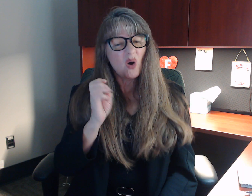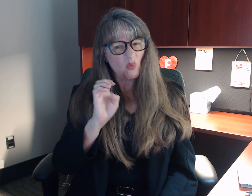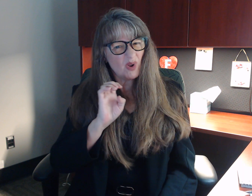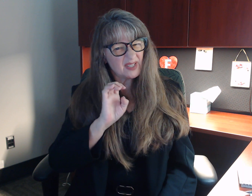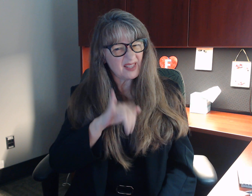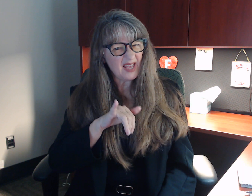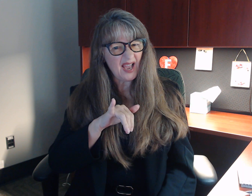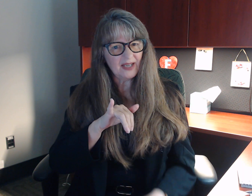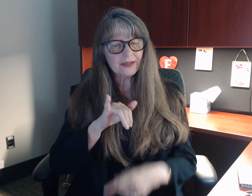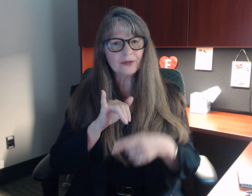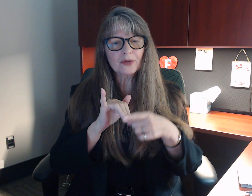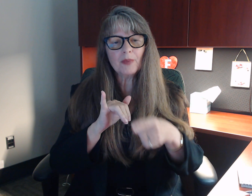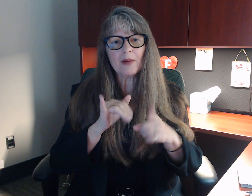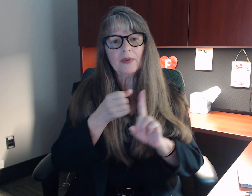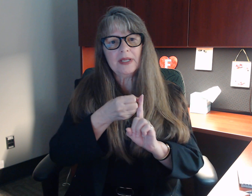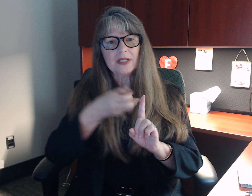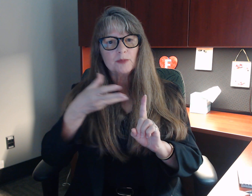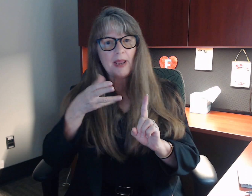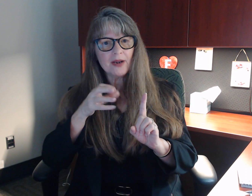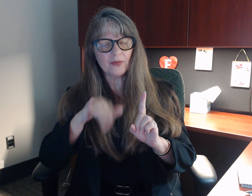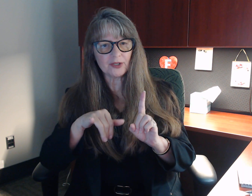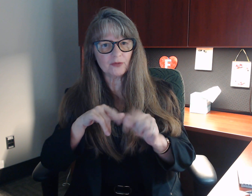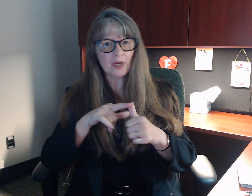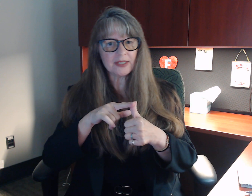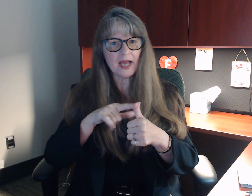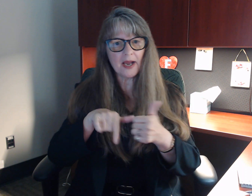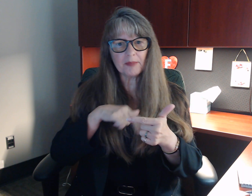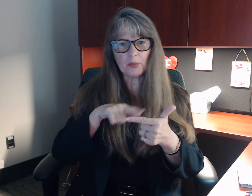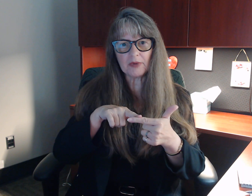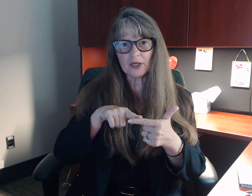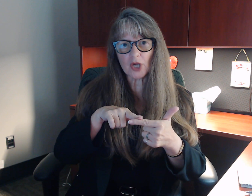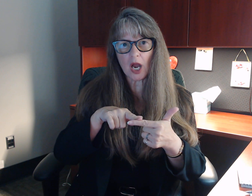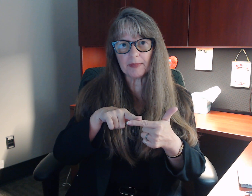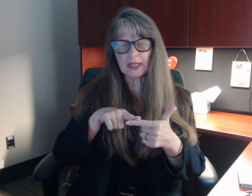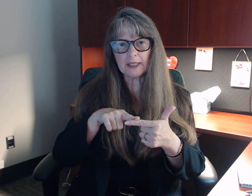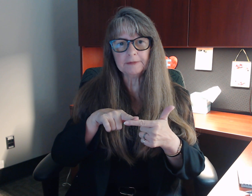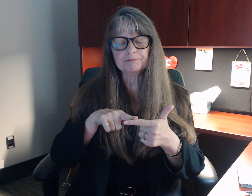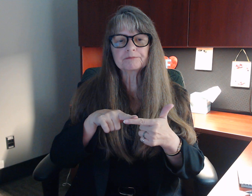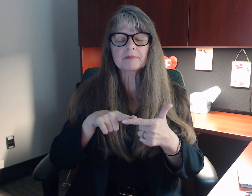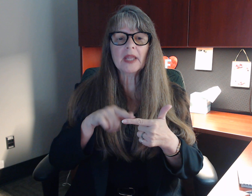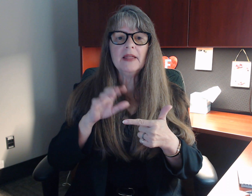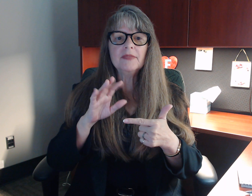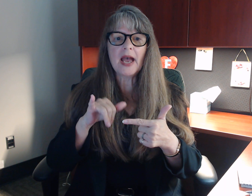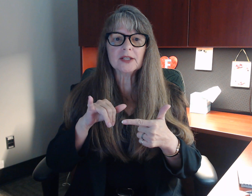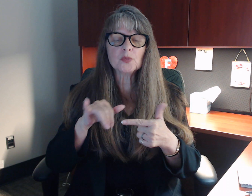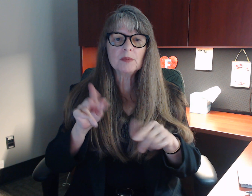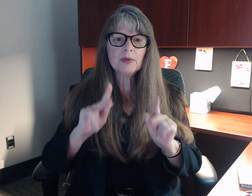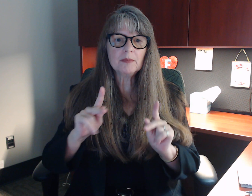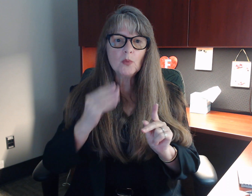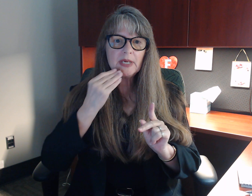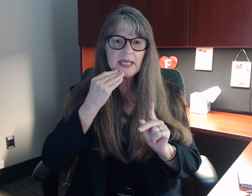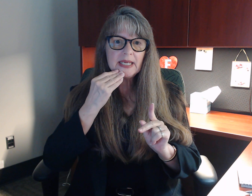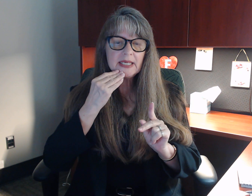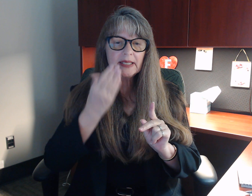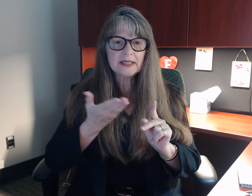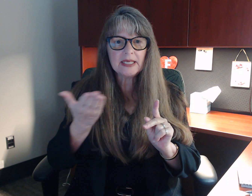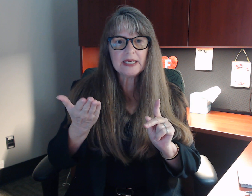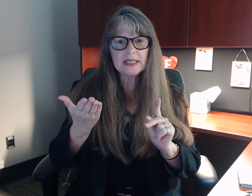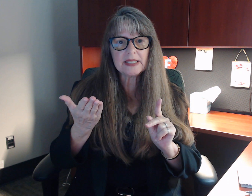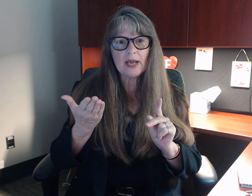What's that? So you might want to expand on that. So you've got time and we've got topic. And that's when people would eat things that